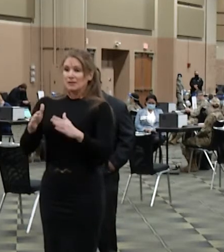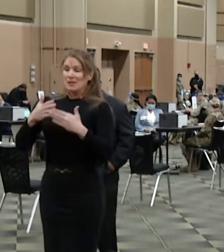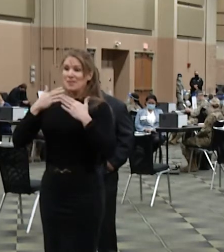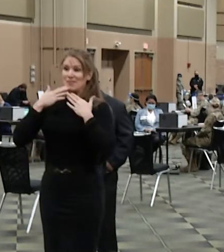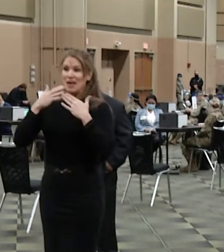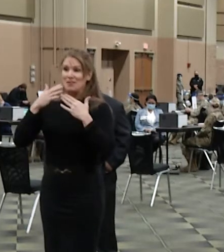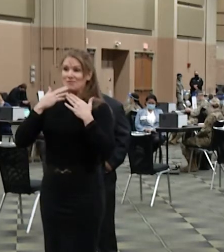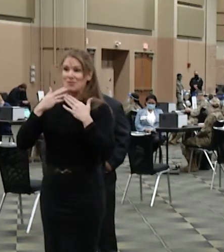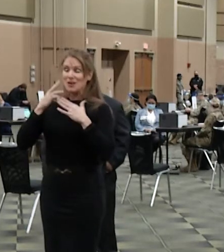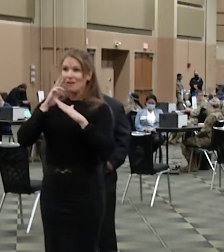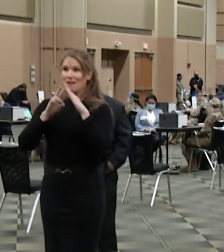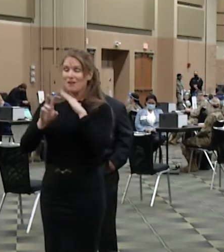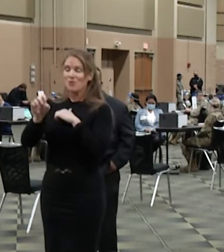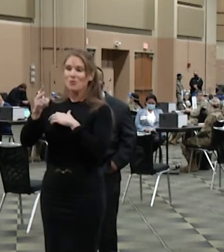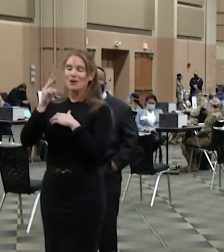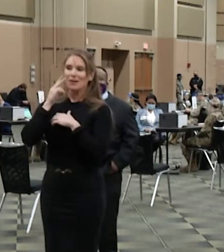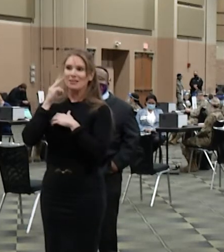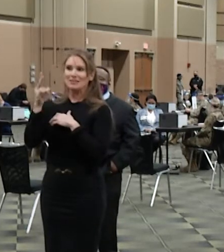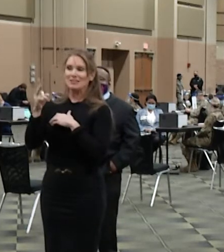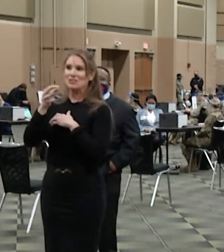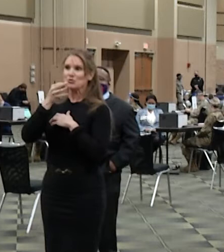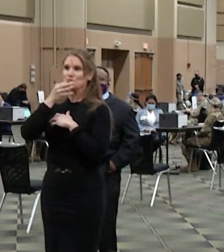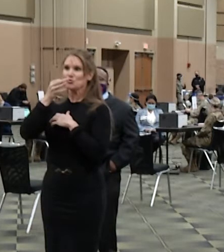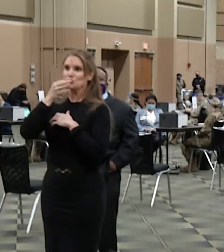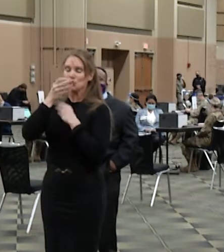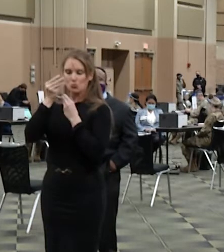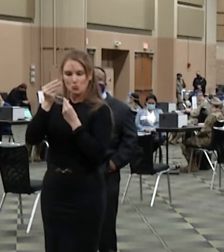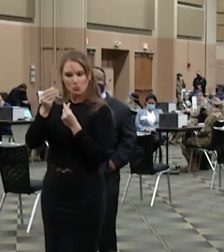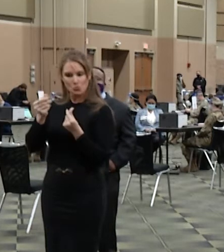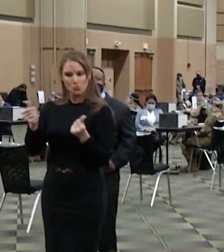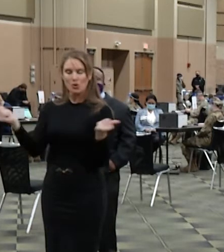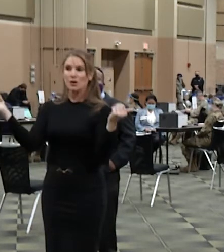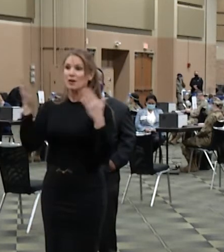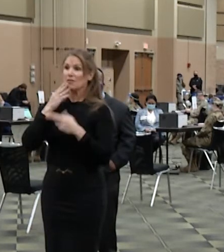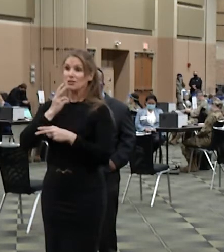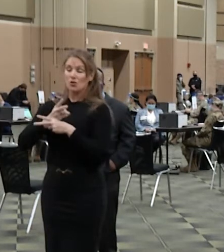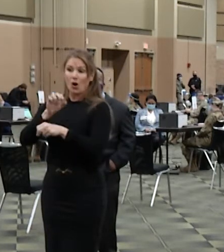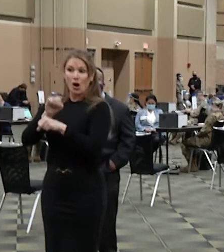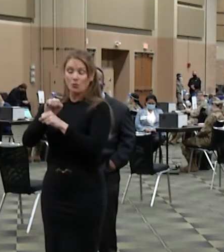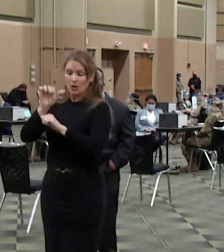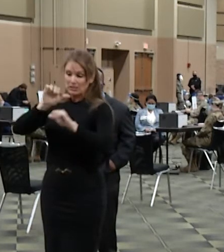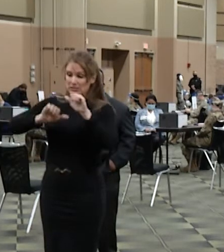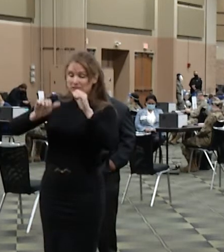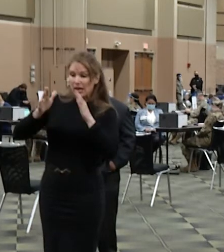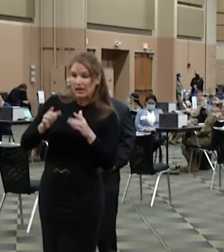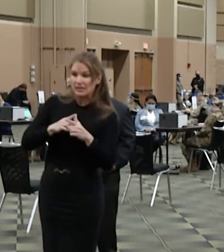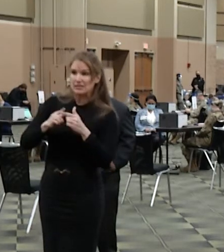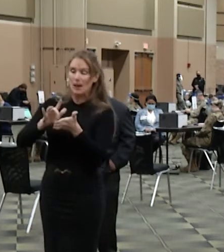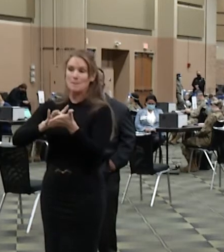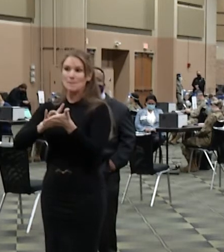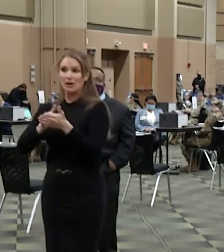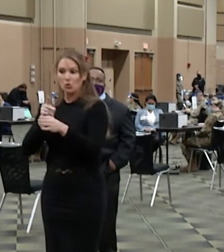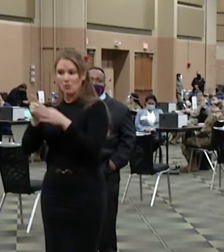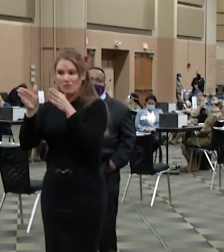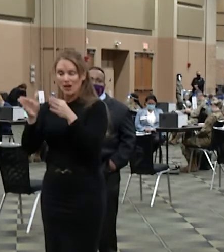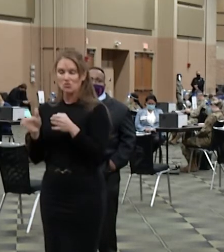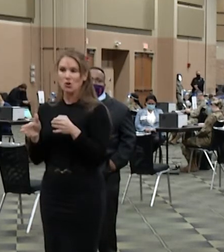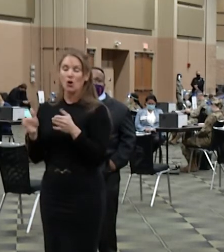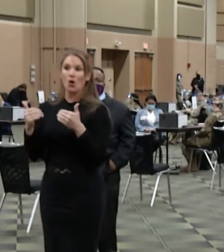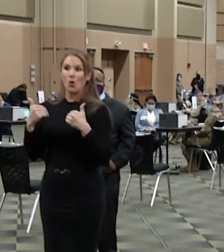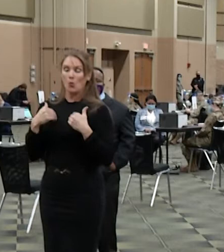we now have a way out of this nightmare. Thanks to our hardworking scientists and medical professions, we